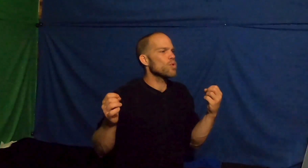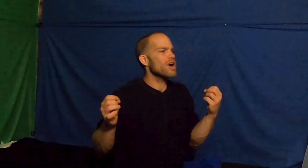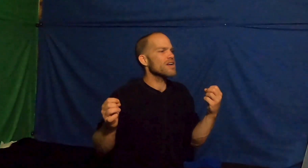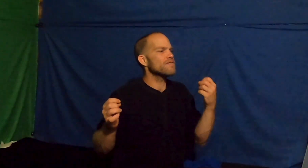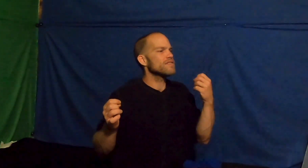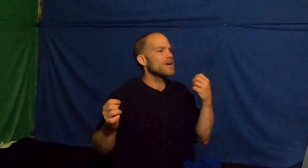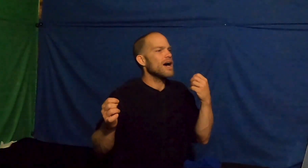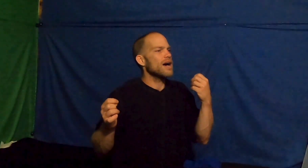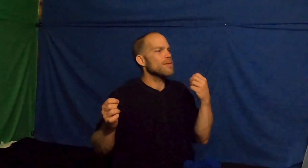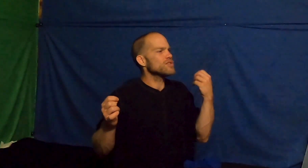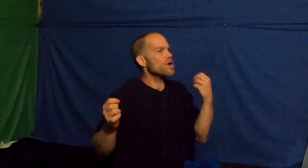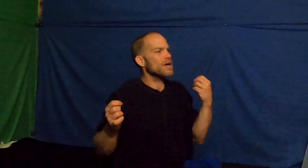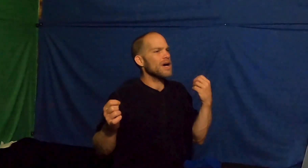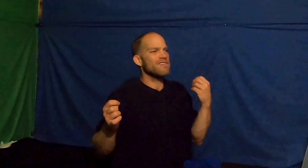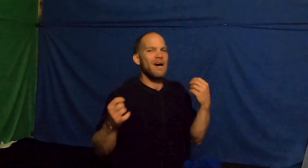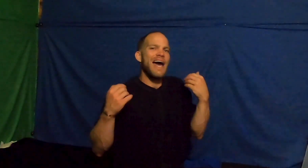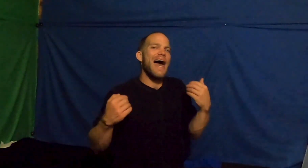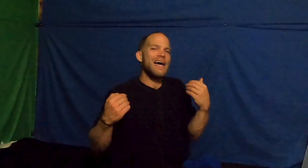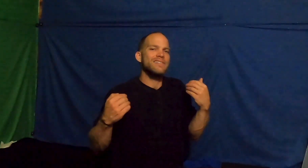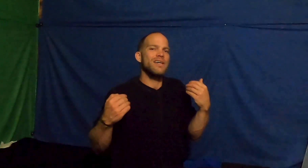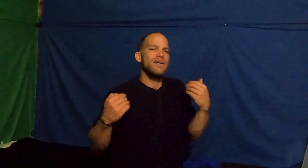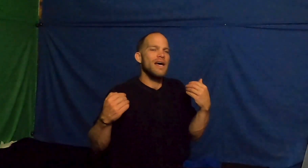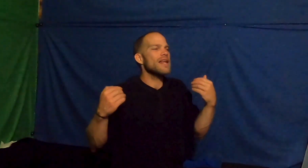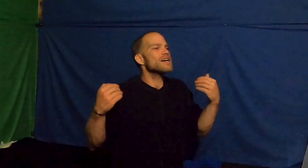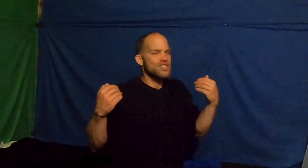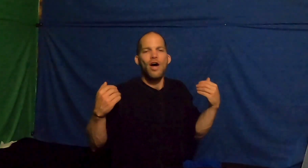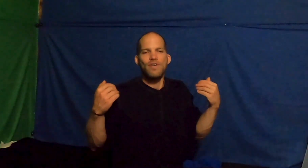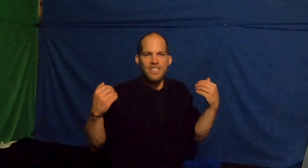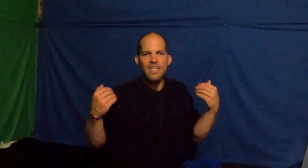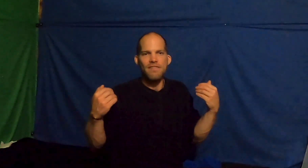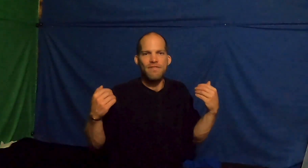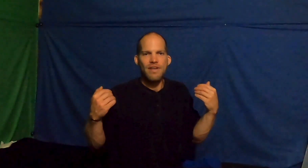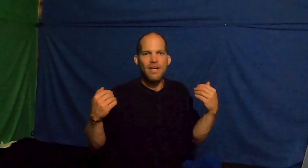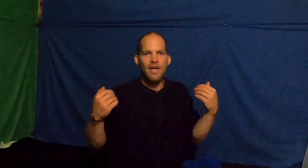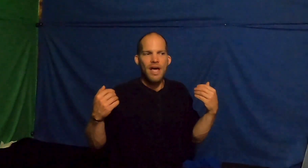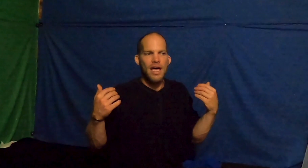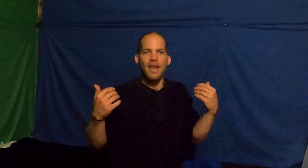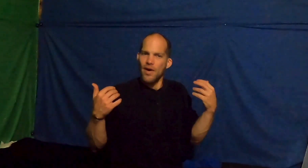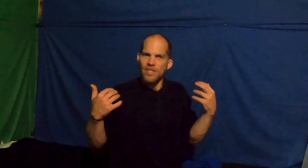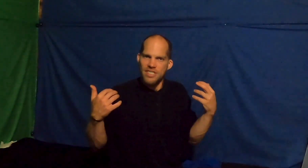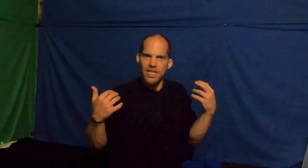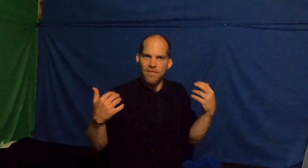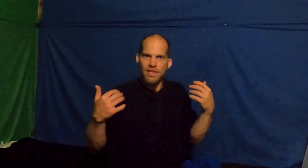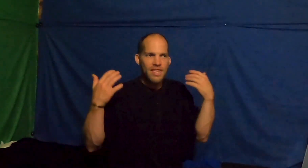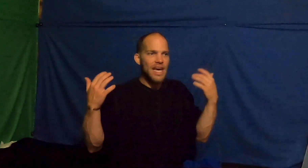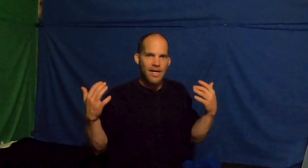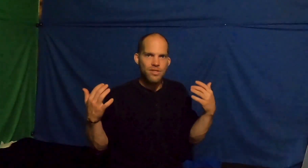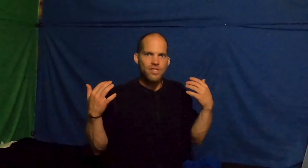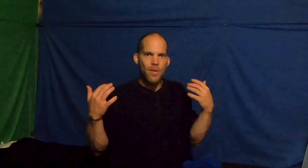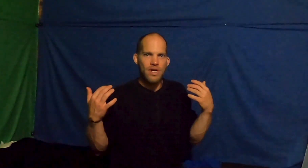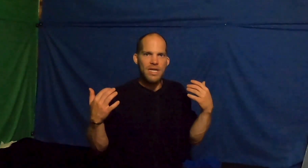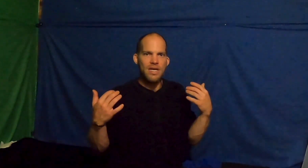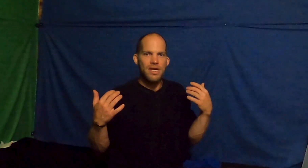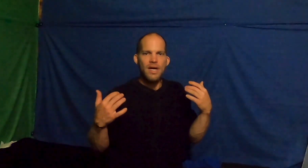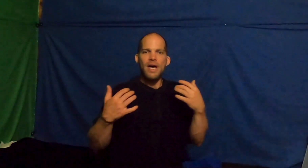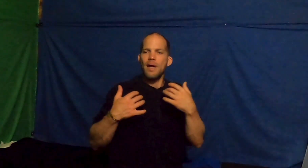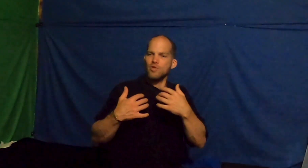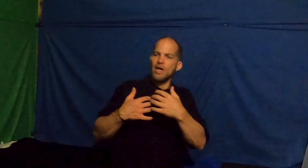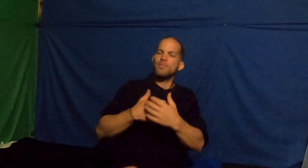out of, I'm talking out of my ask and I shall receive. And I received the answers that we need. And I'm trying to present